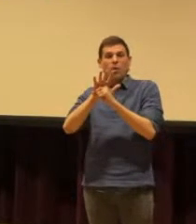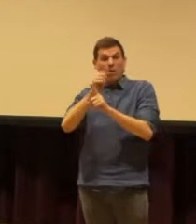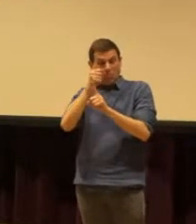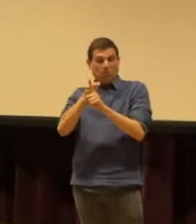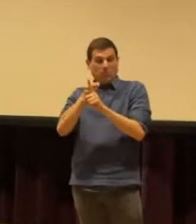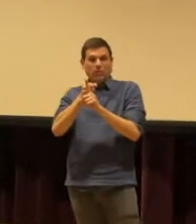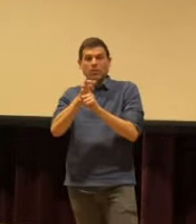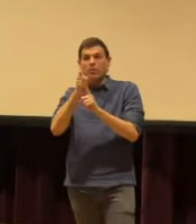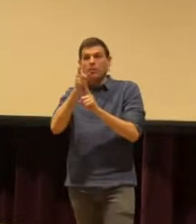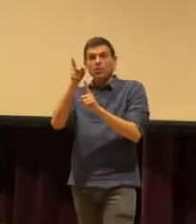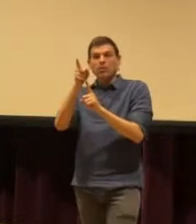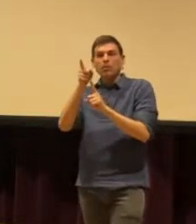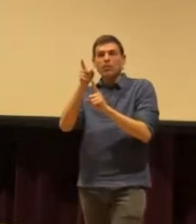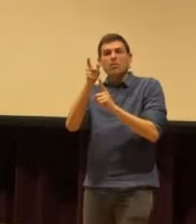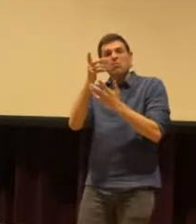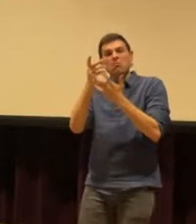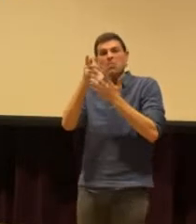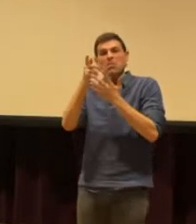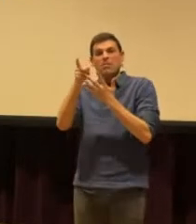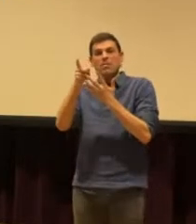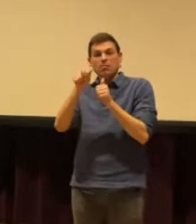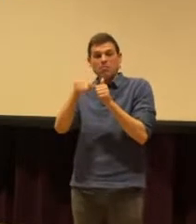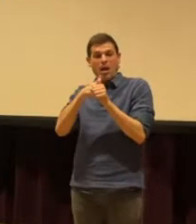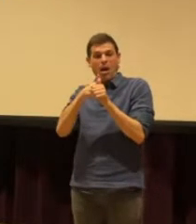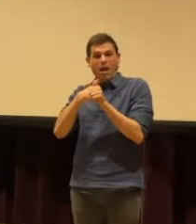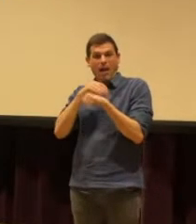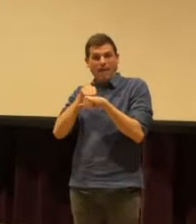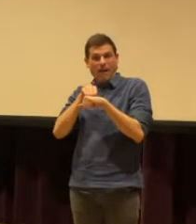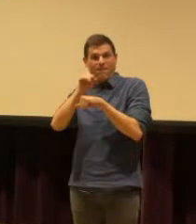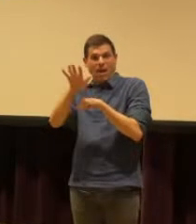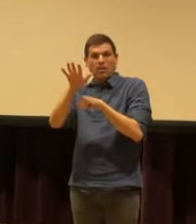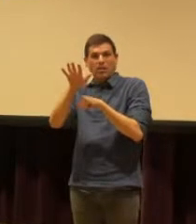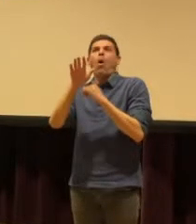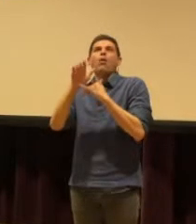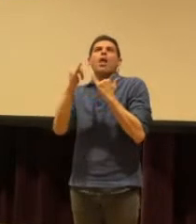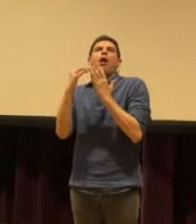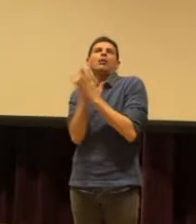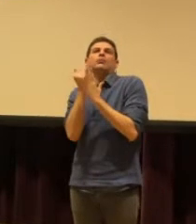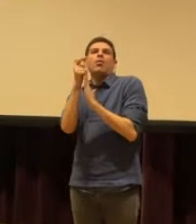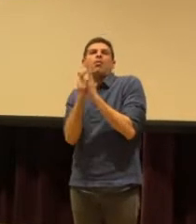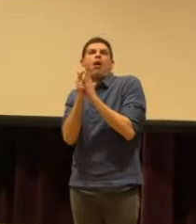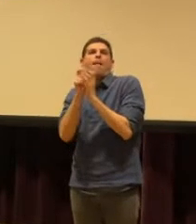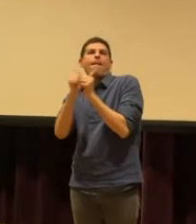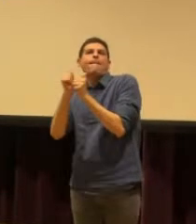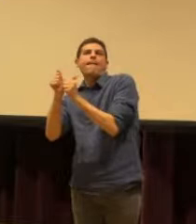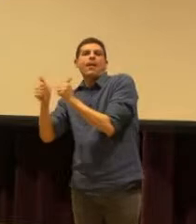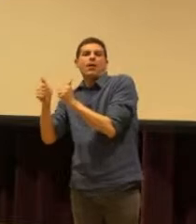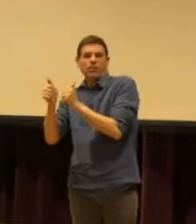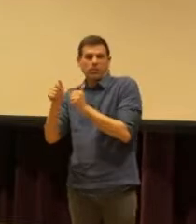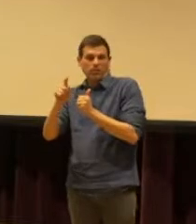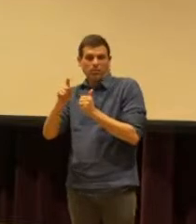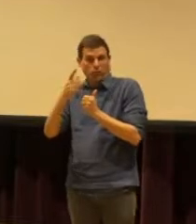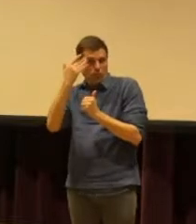people, whether it's negative or positive, that you are aware of?